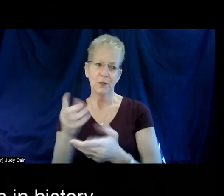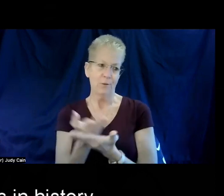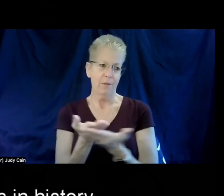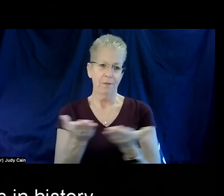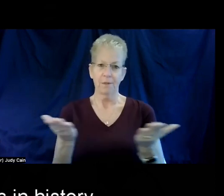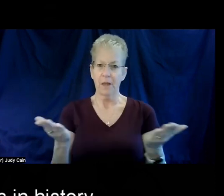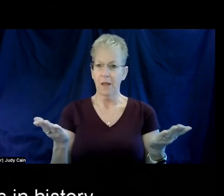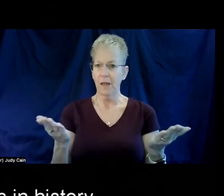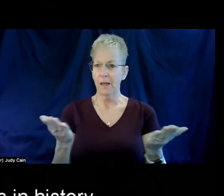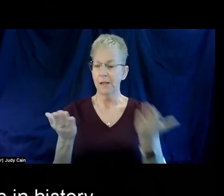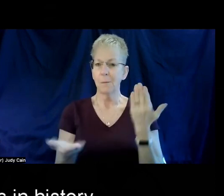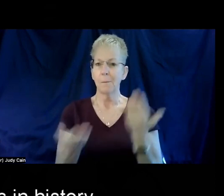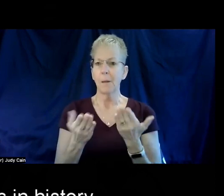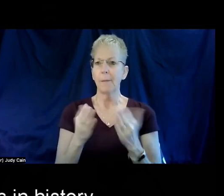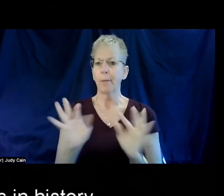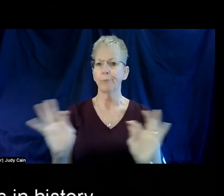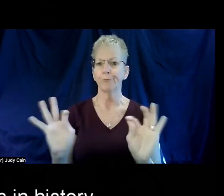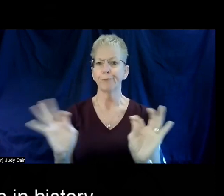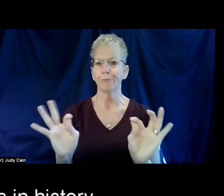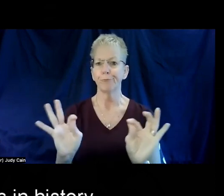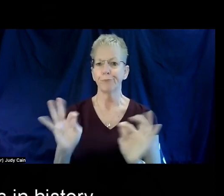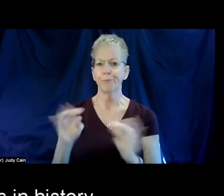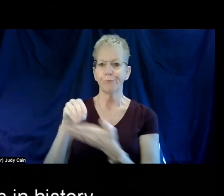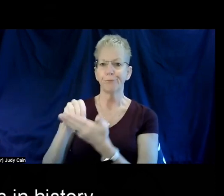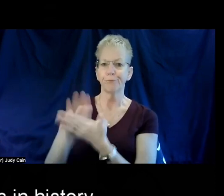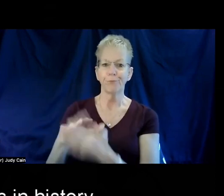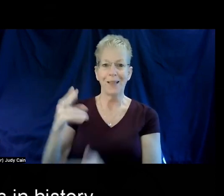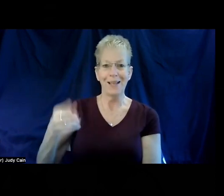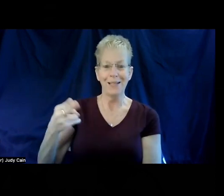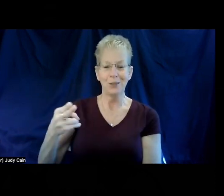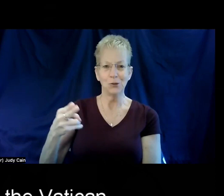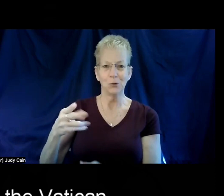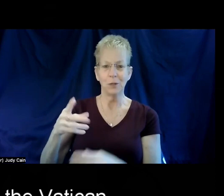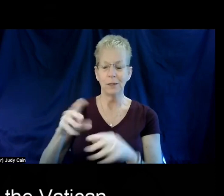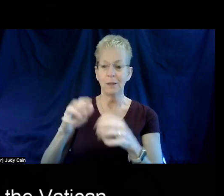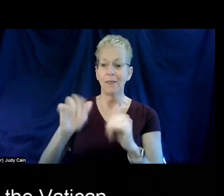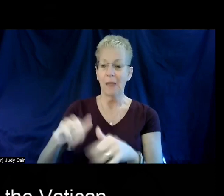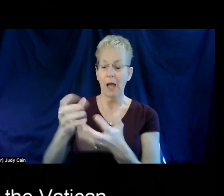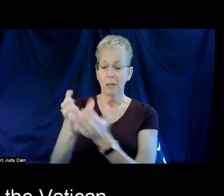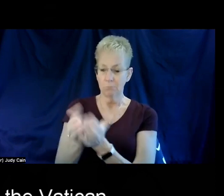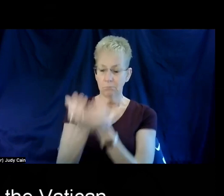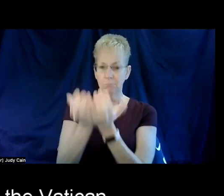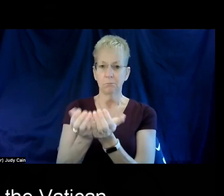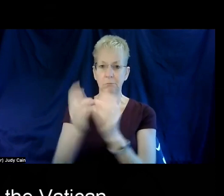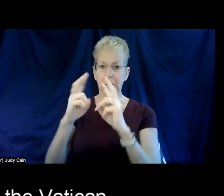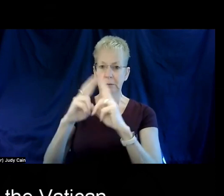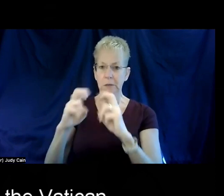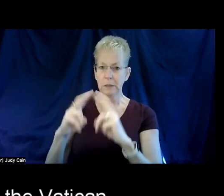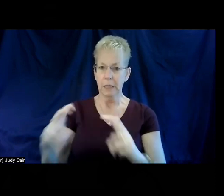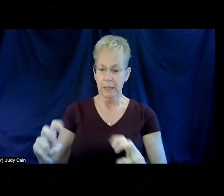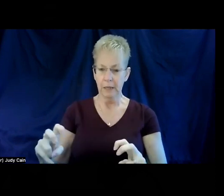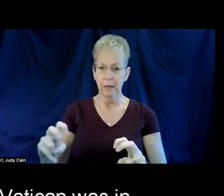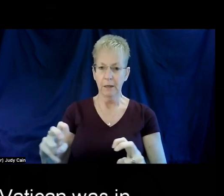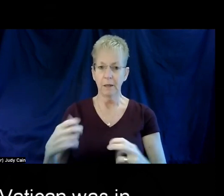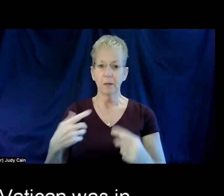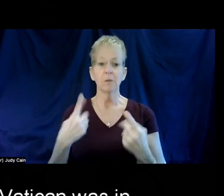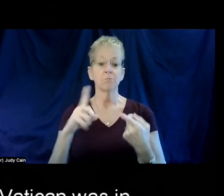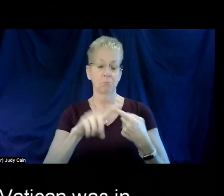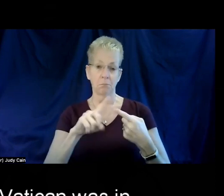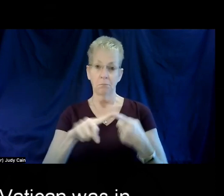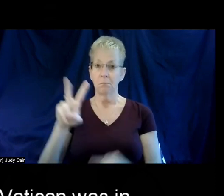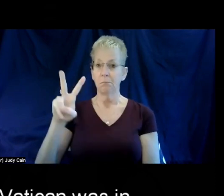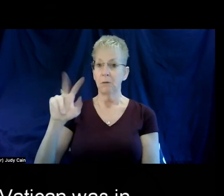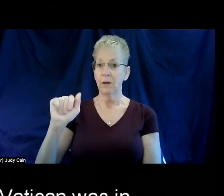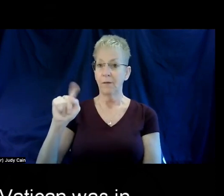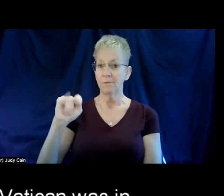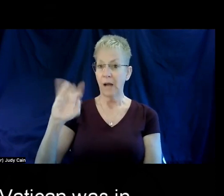maybe footnotes in history and dig a little deeper into them. So we've been to the Vatican and explored what the role of the